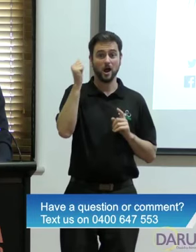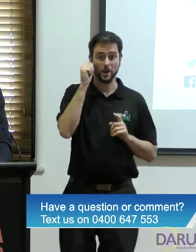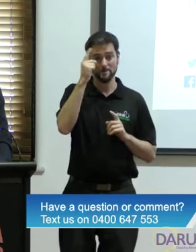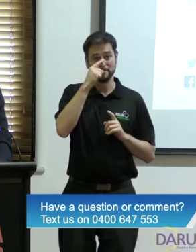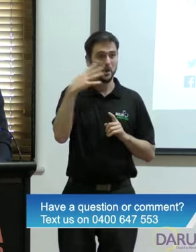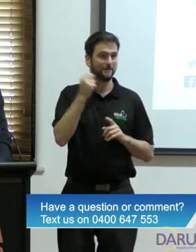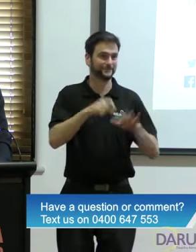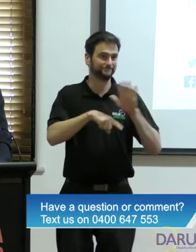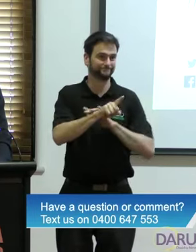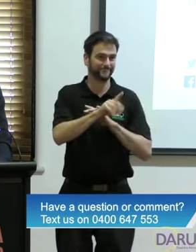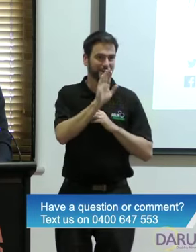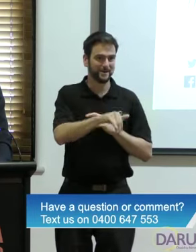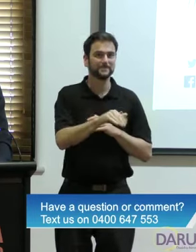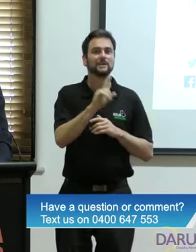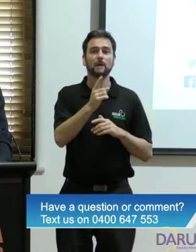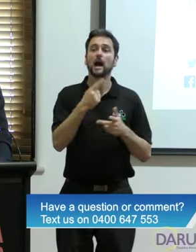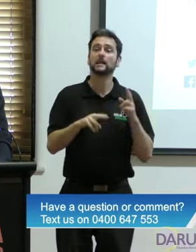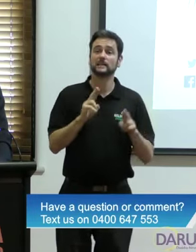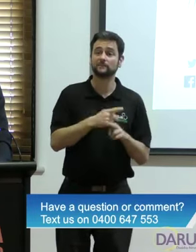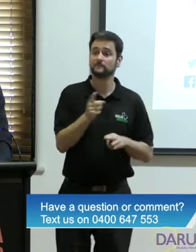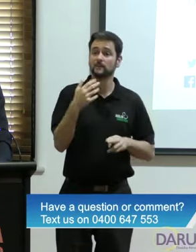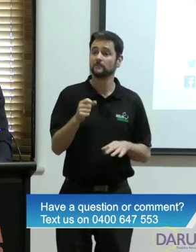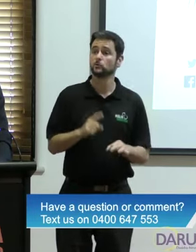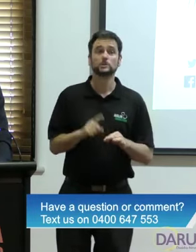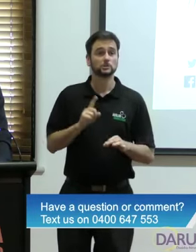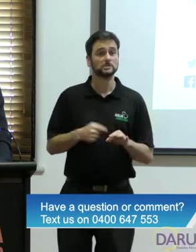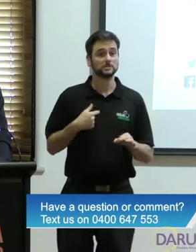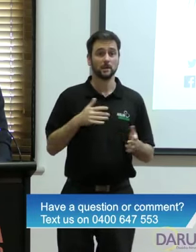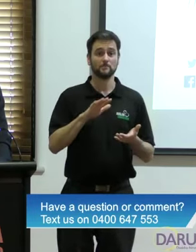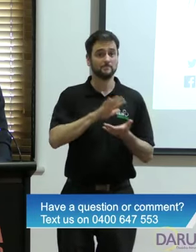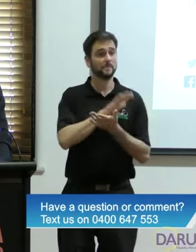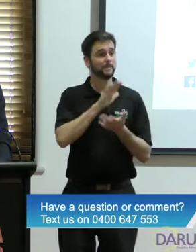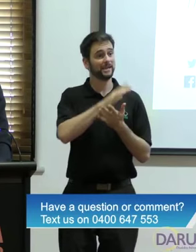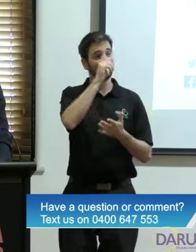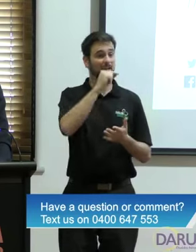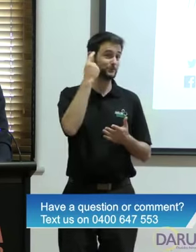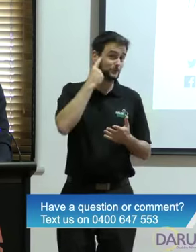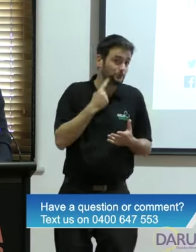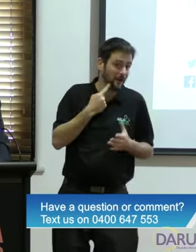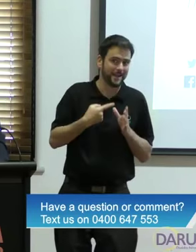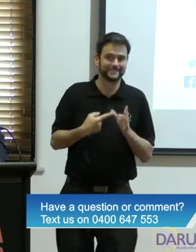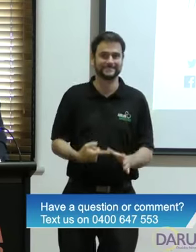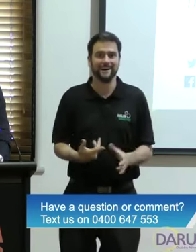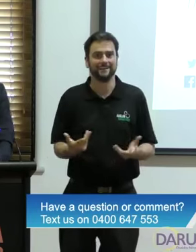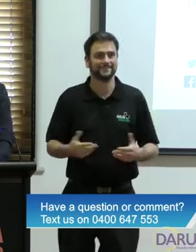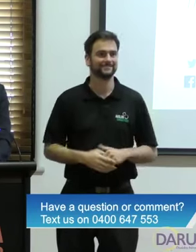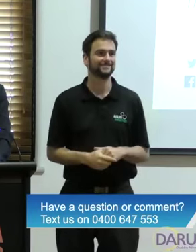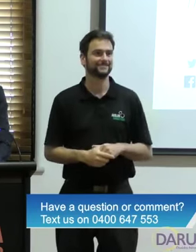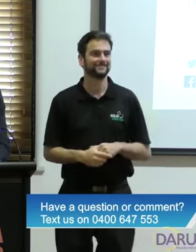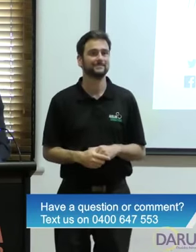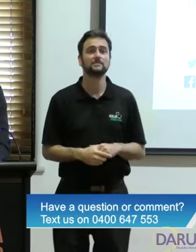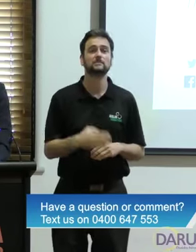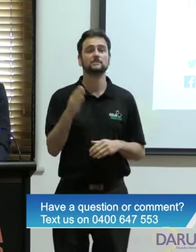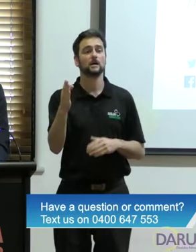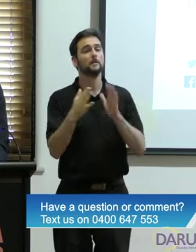I'm also aware that people might have questions, so happy to give it my best shot if people have got any questions. Yeah. If you would like to